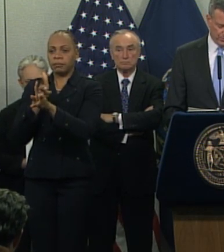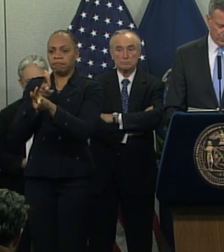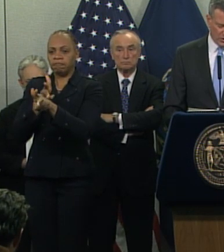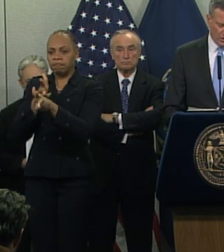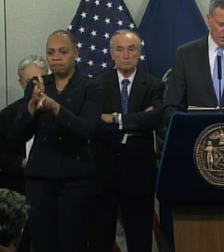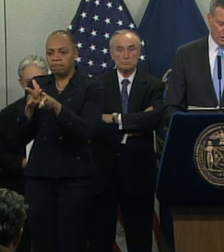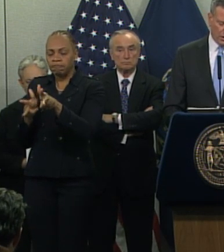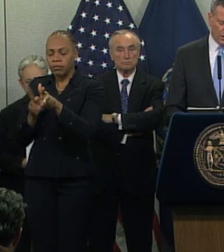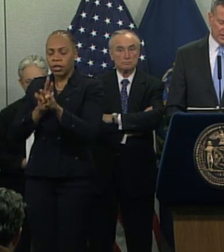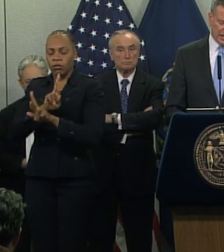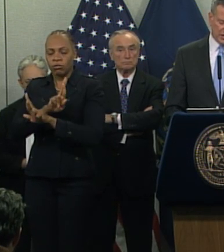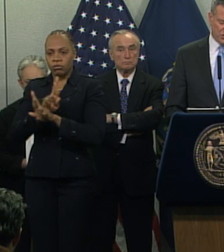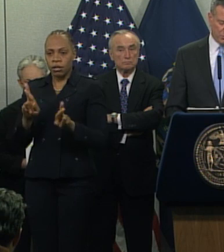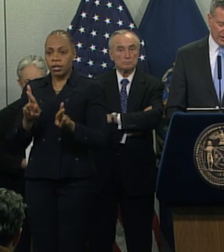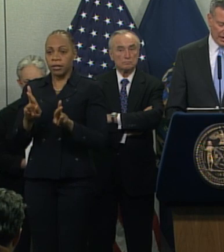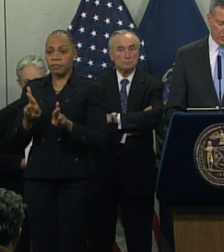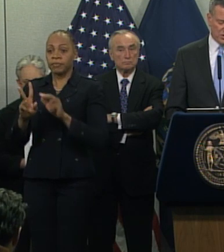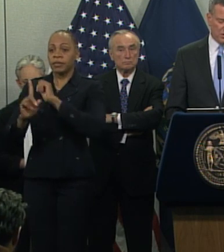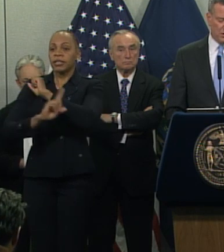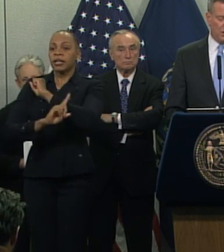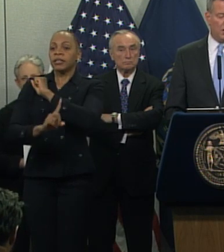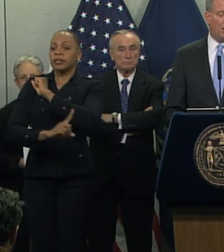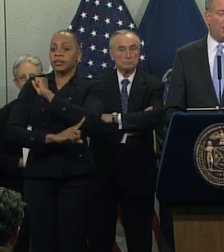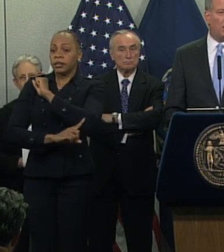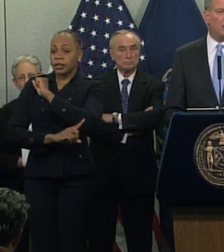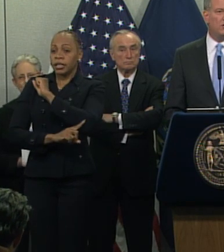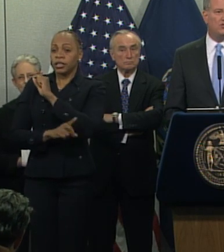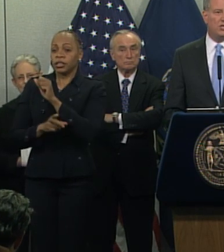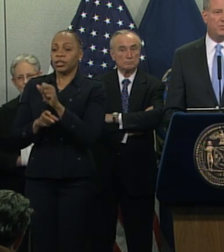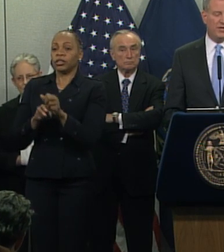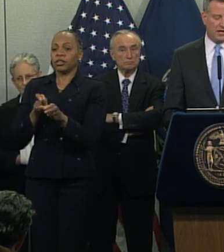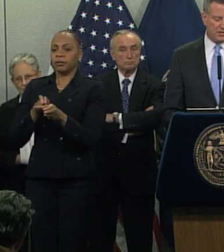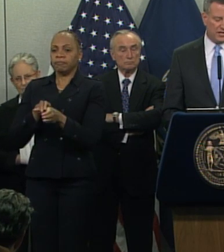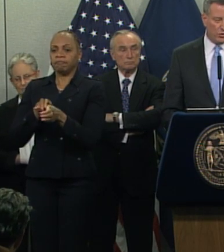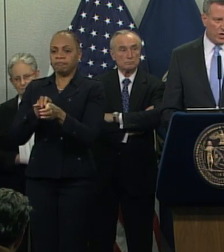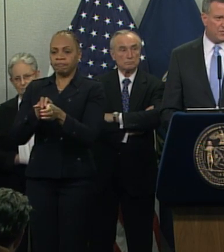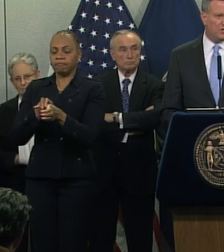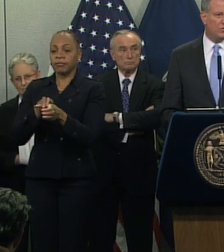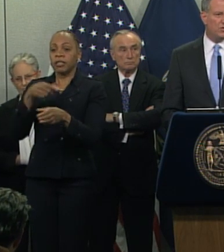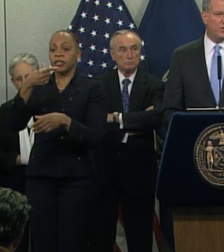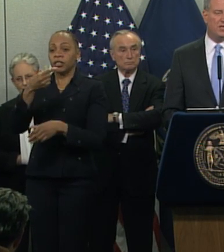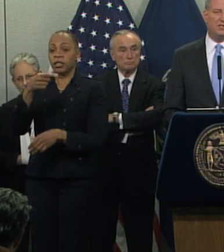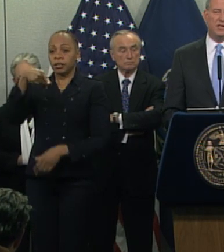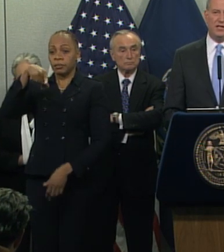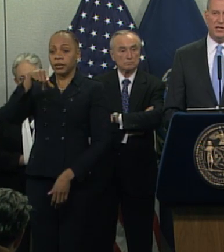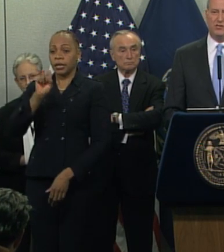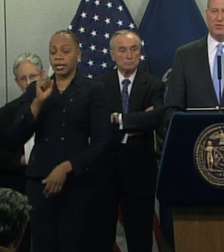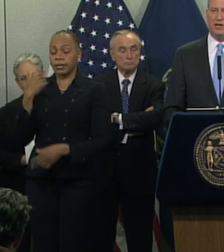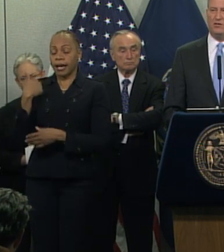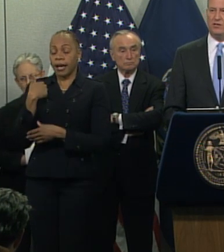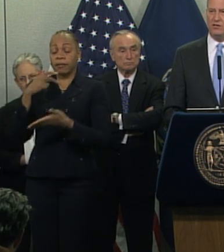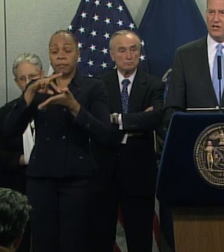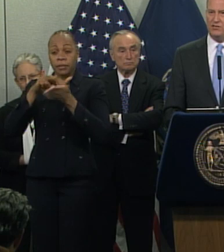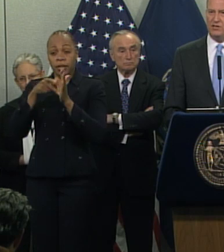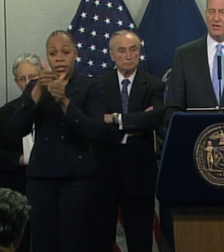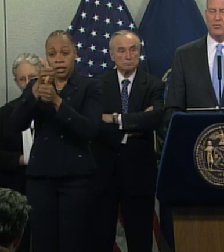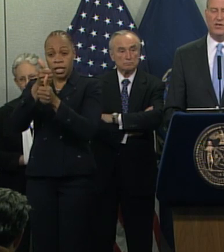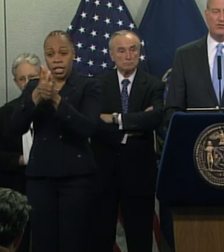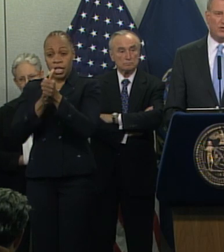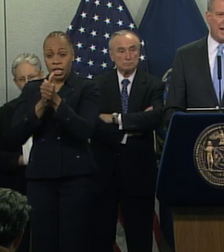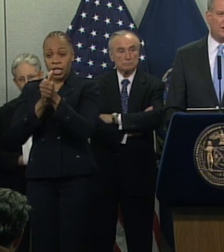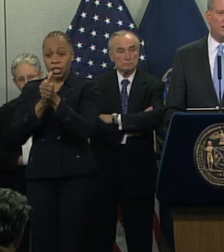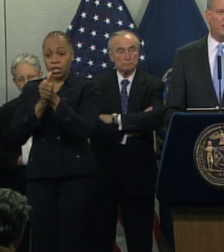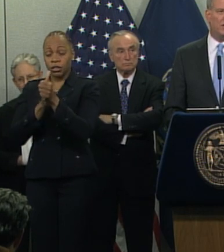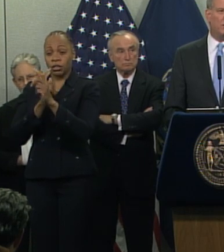plows. Sanitation plows are GPS equipped, which means that each plow's location can